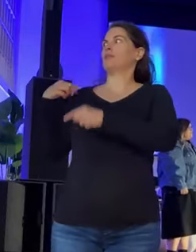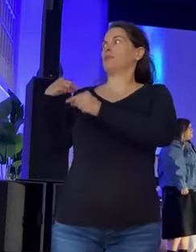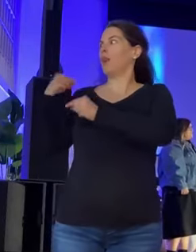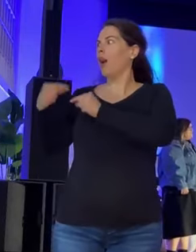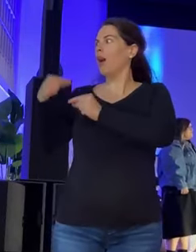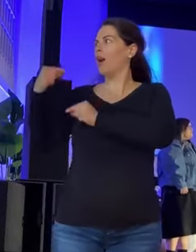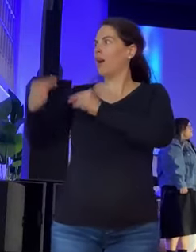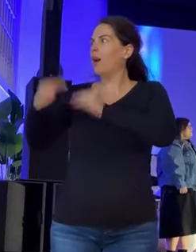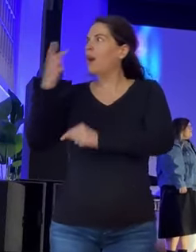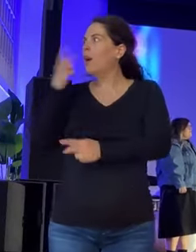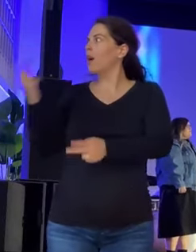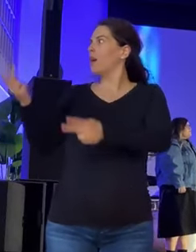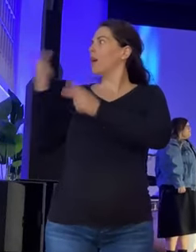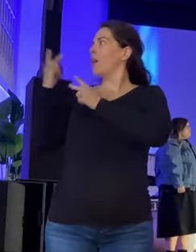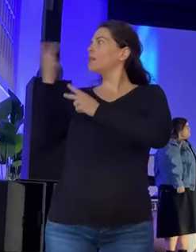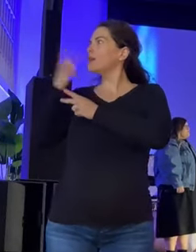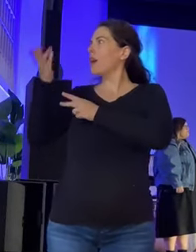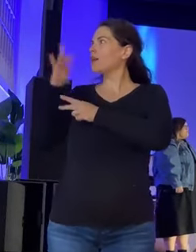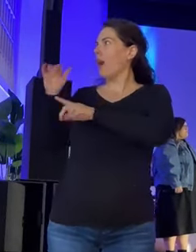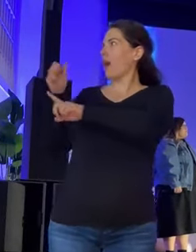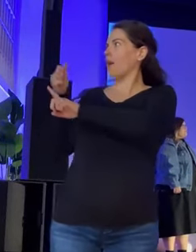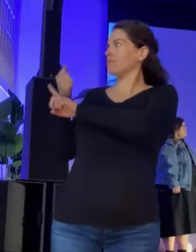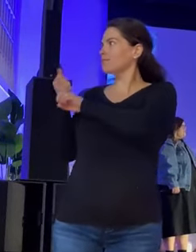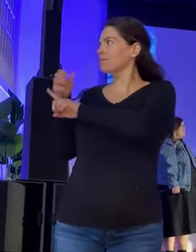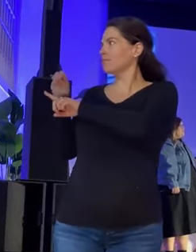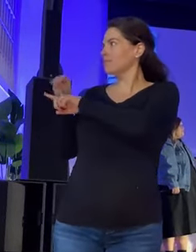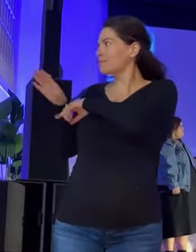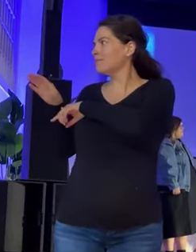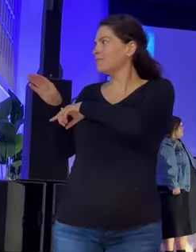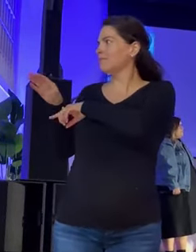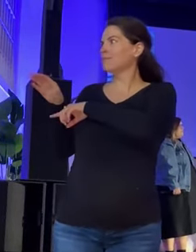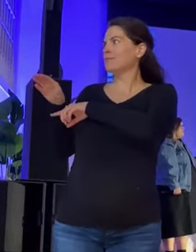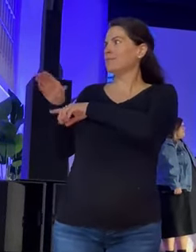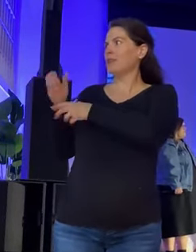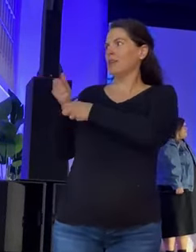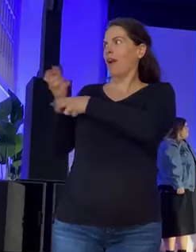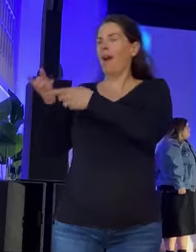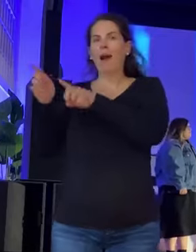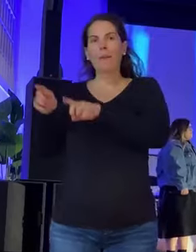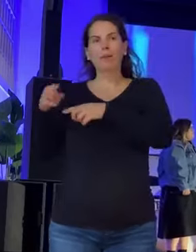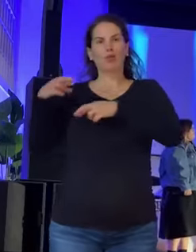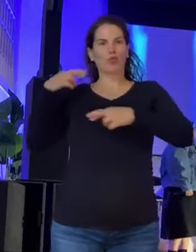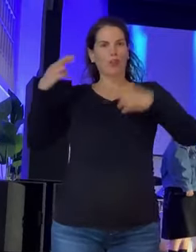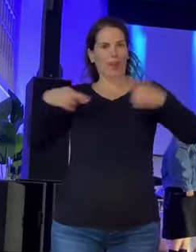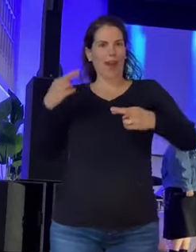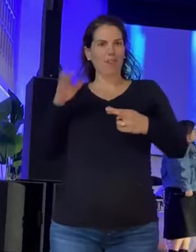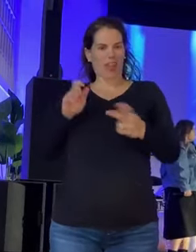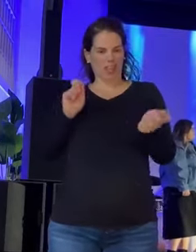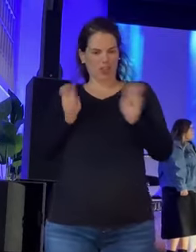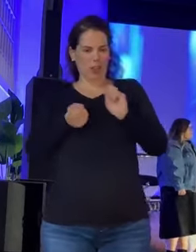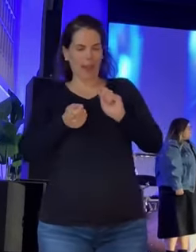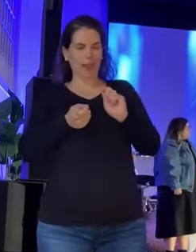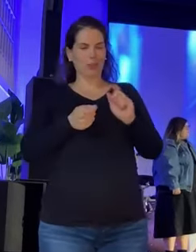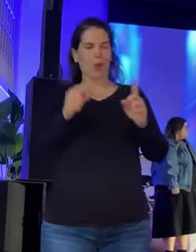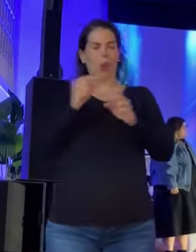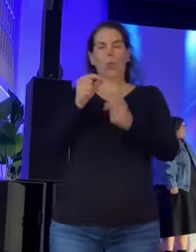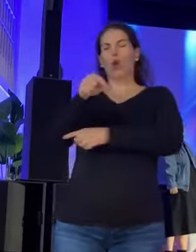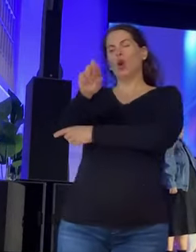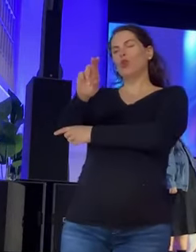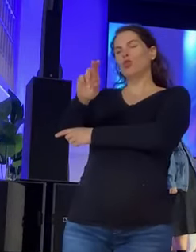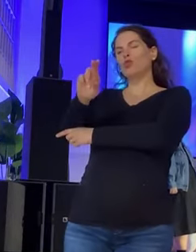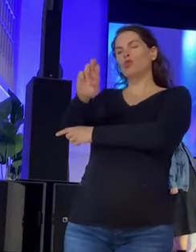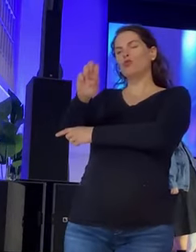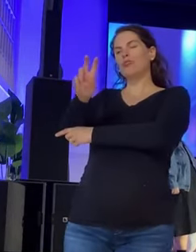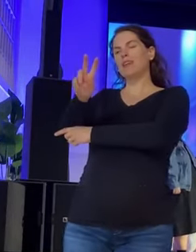to generation, we've seen moves of God that bring revival. And the word revival at its core,